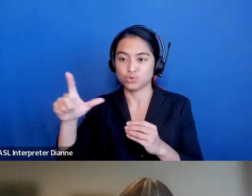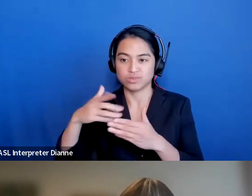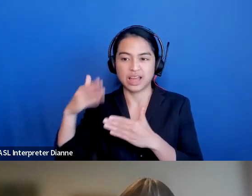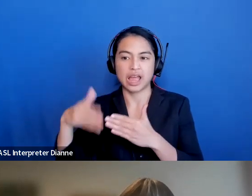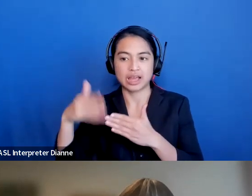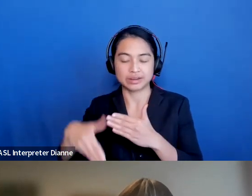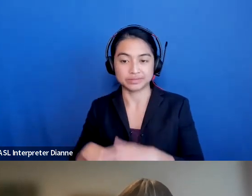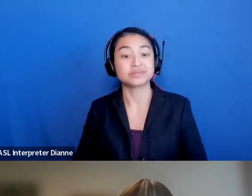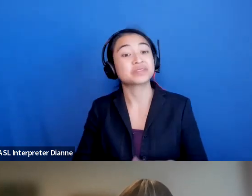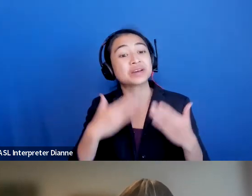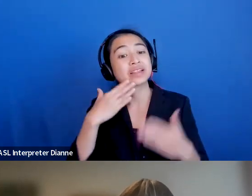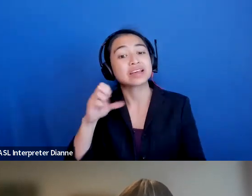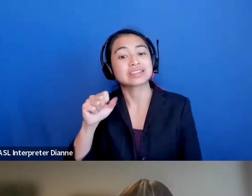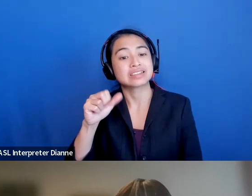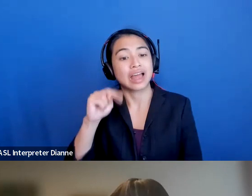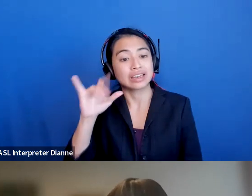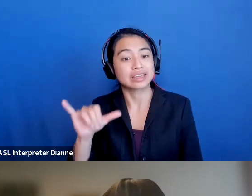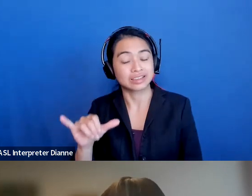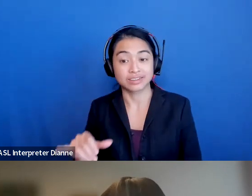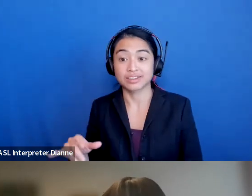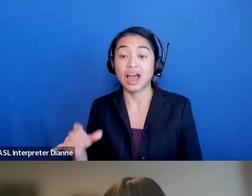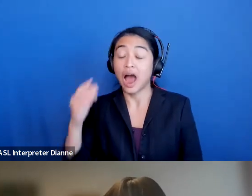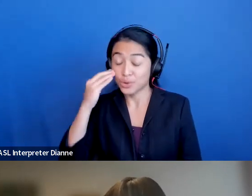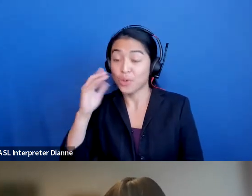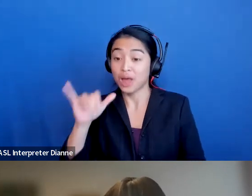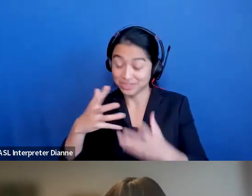Sandy. So that was a lot.